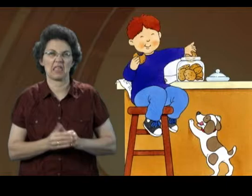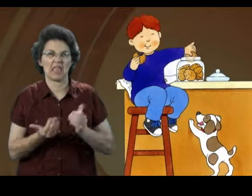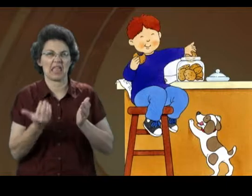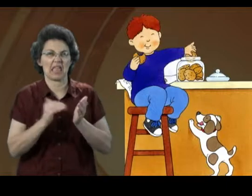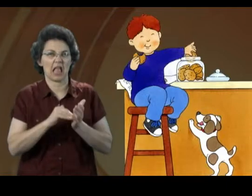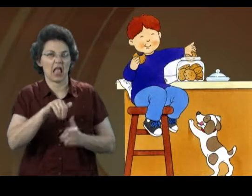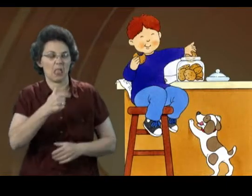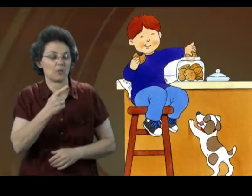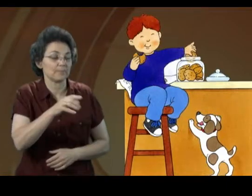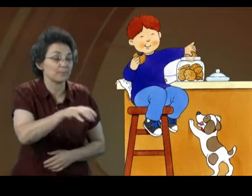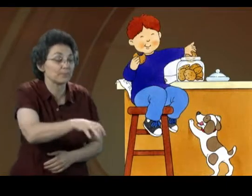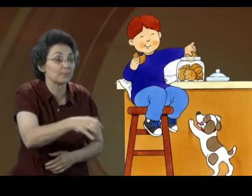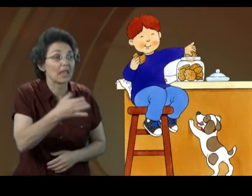Then he ate another one.